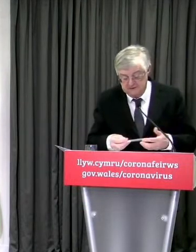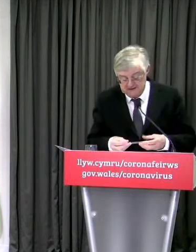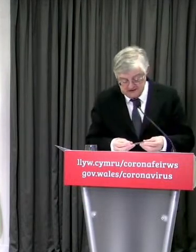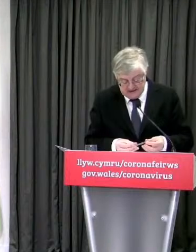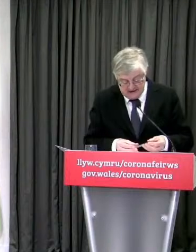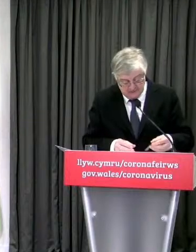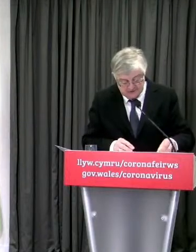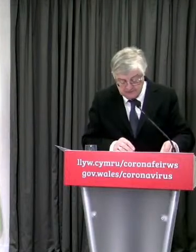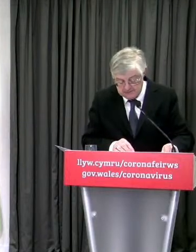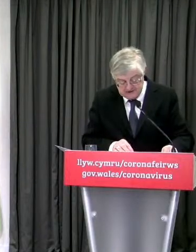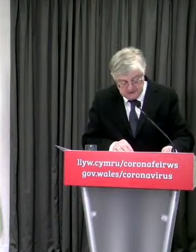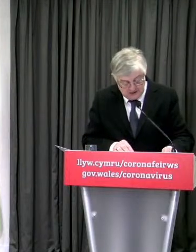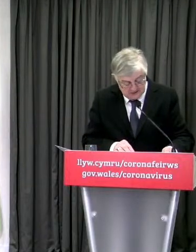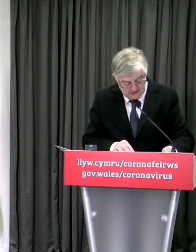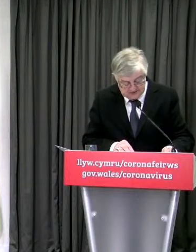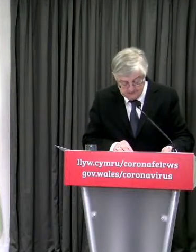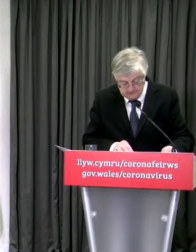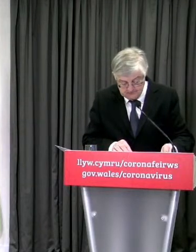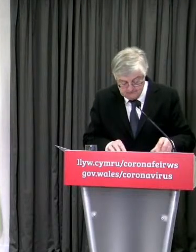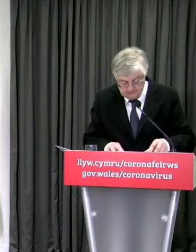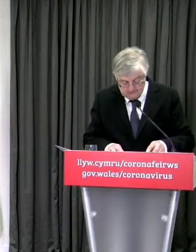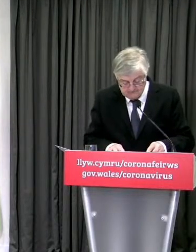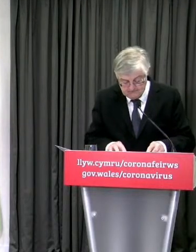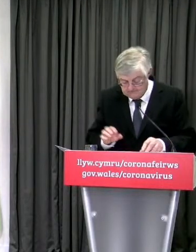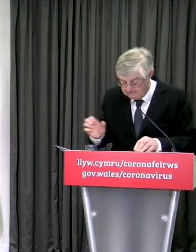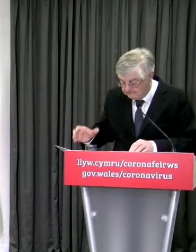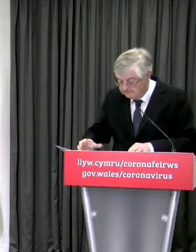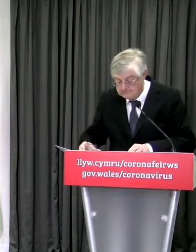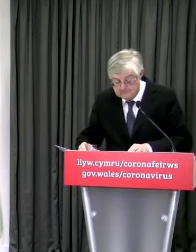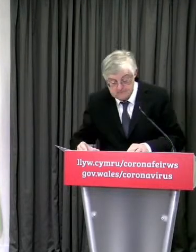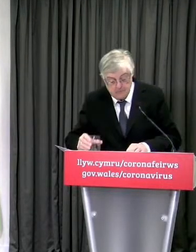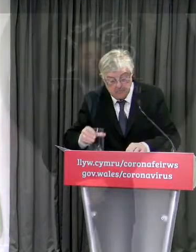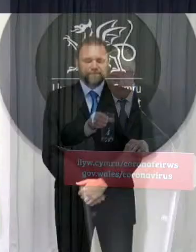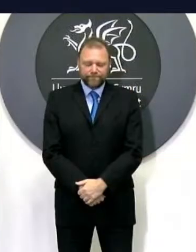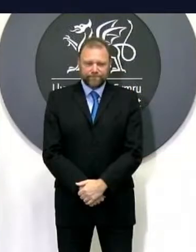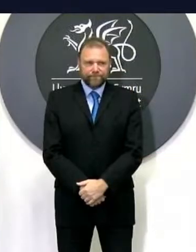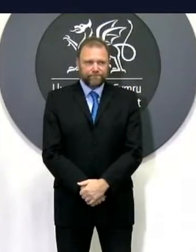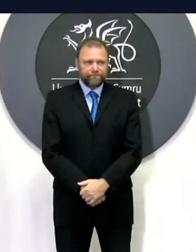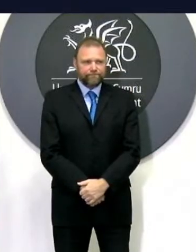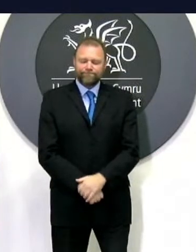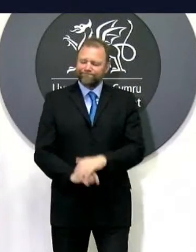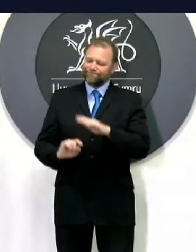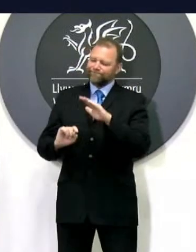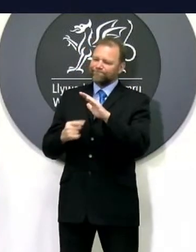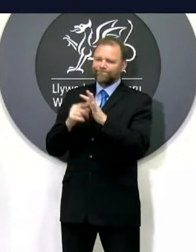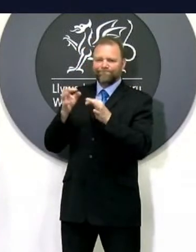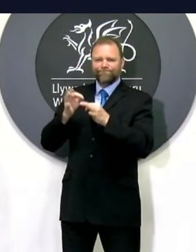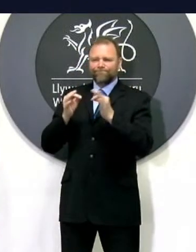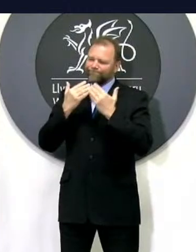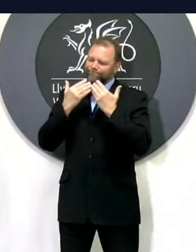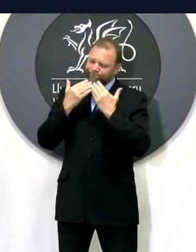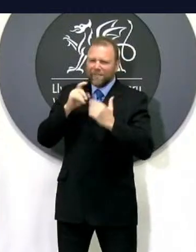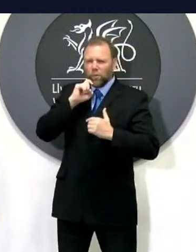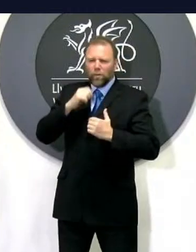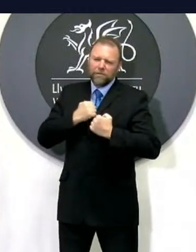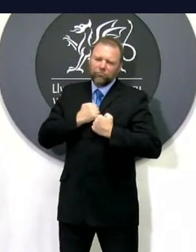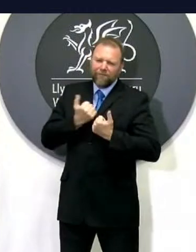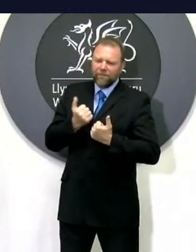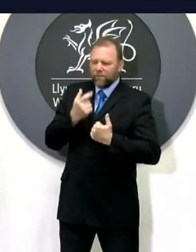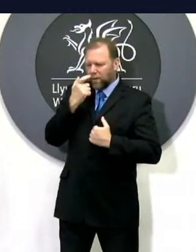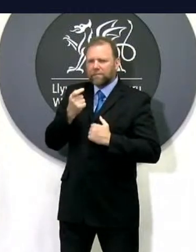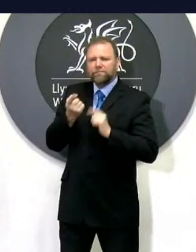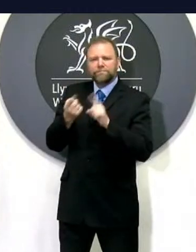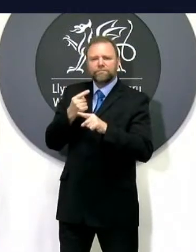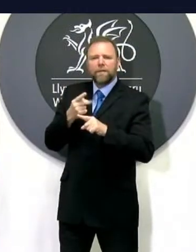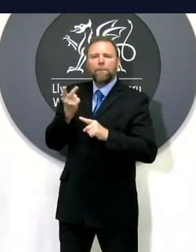of all to Felicity Evans of BBC Wales. First Minister, thank you very much. I'd be grateful if you could answer in both languages, please.